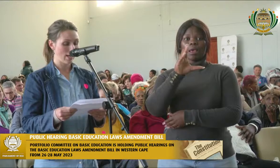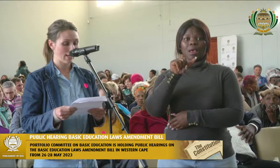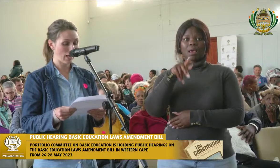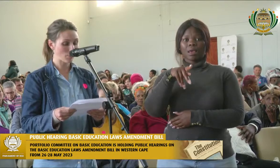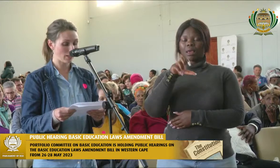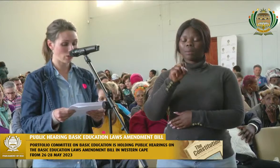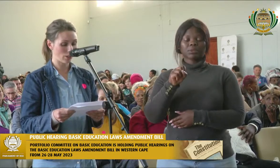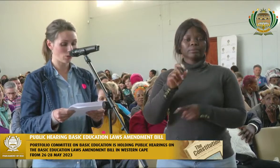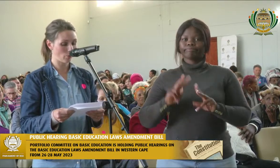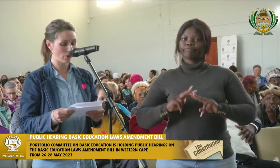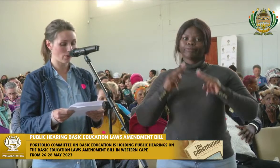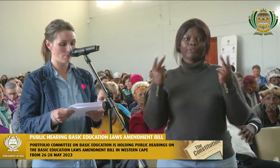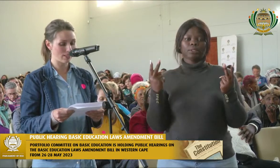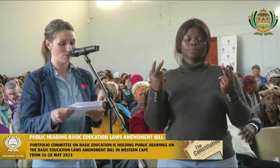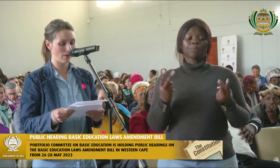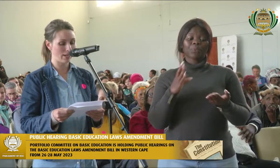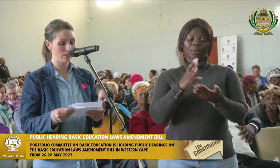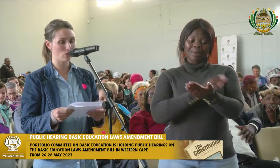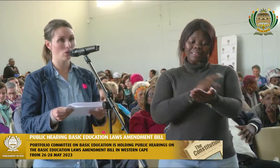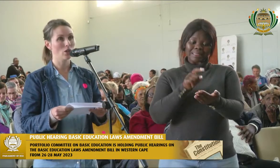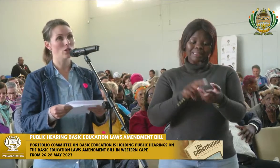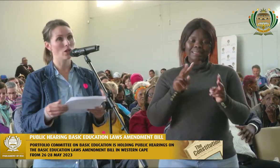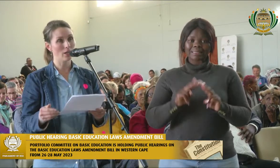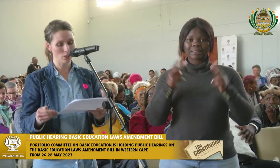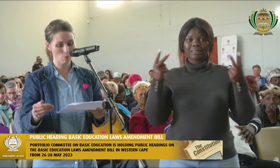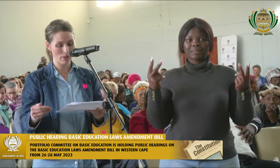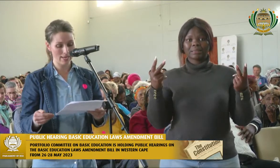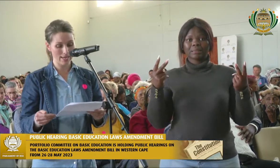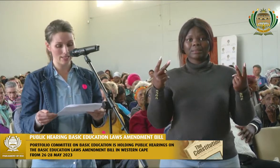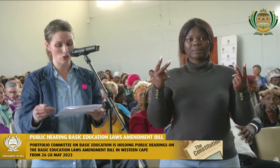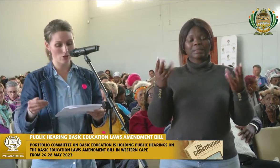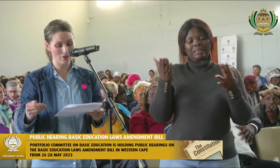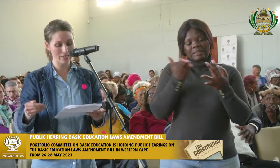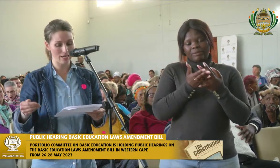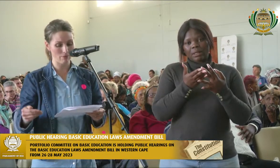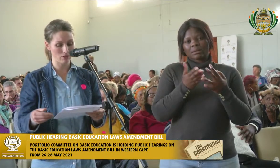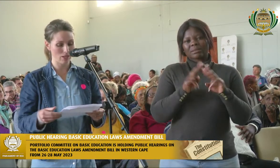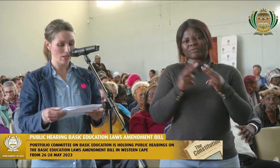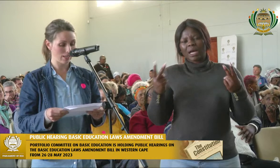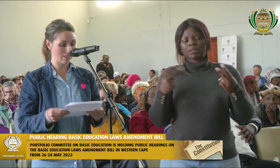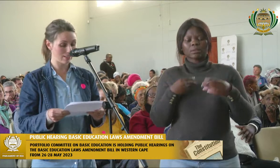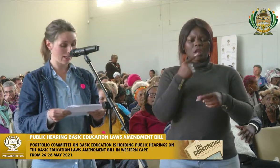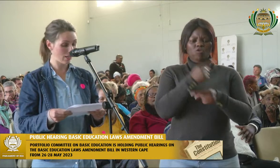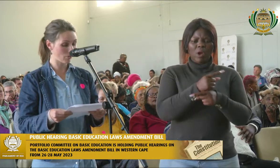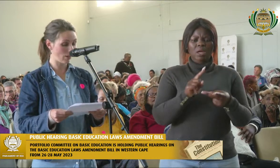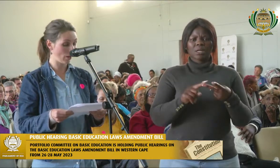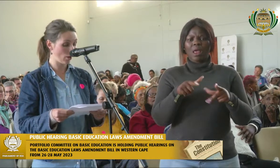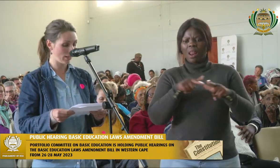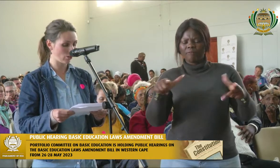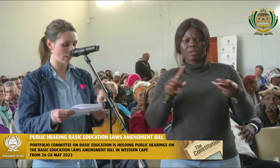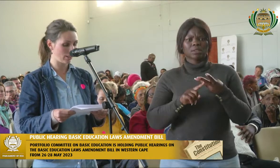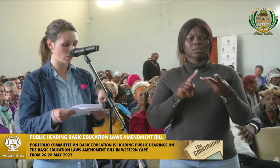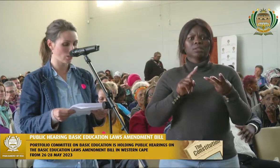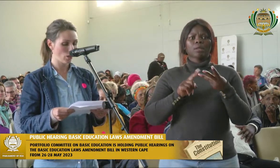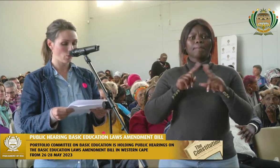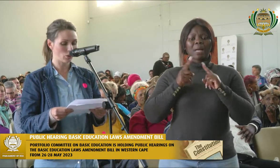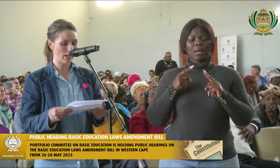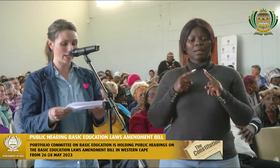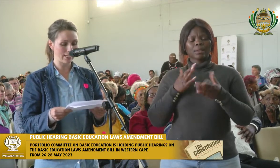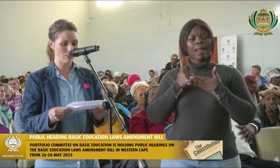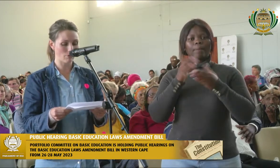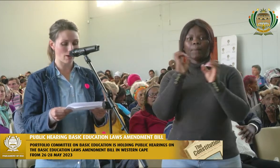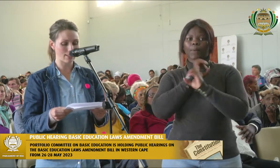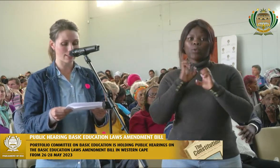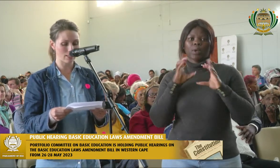approach. CAPS educational program is divided to knowledge by age grade levels instead of some home educators